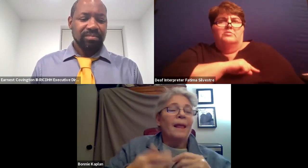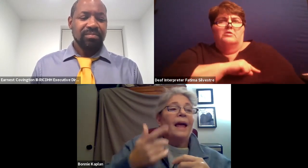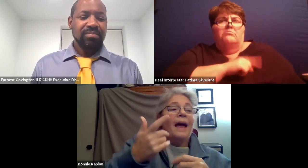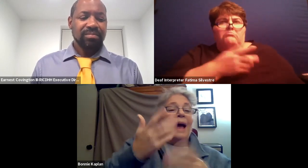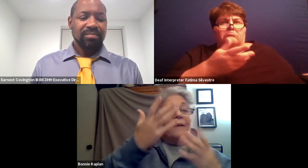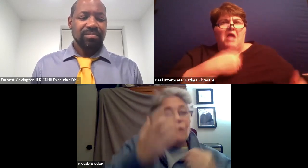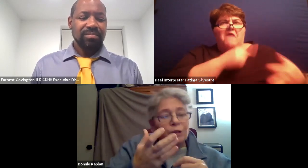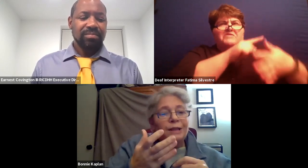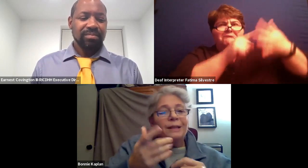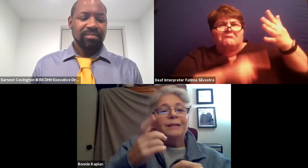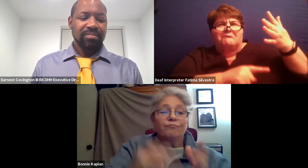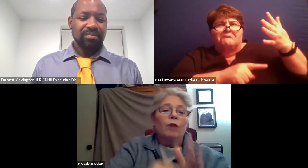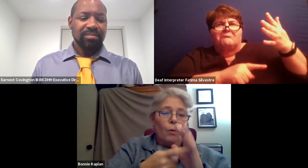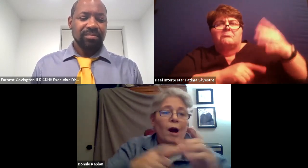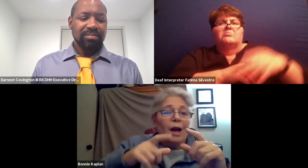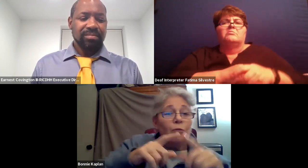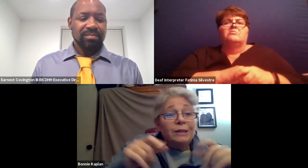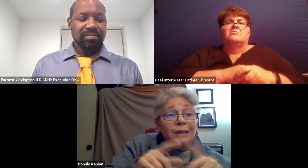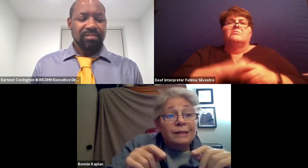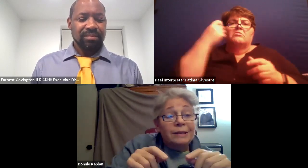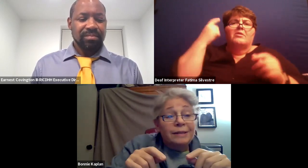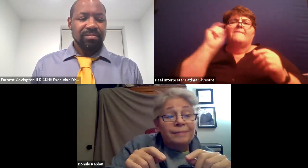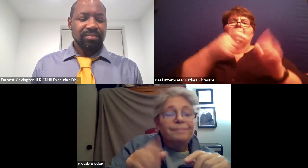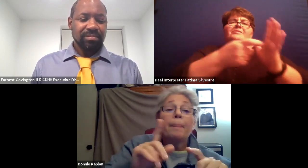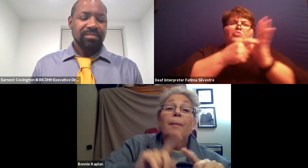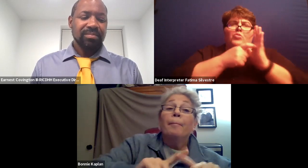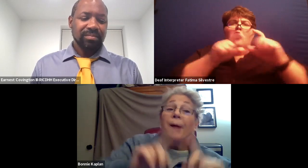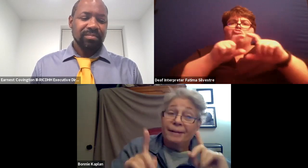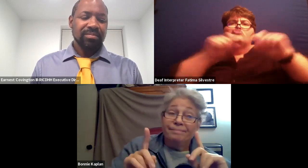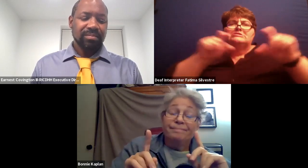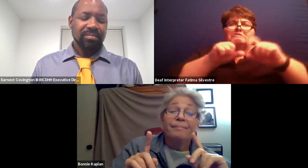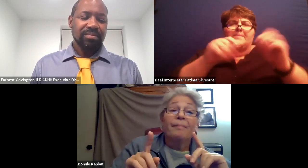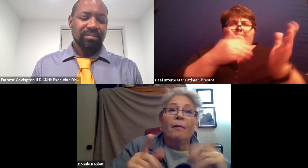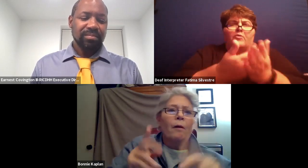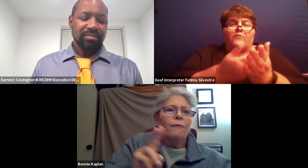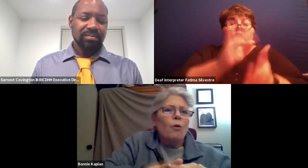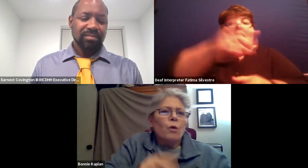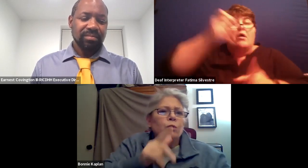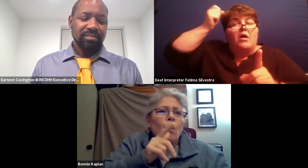determine eligibility so that you can actually use the system.